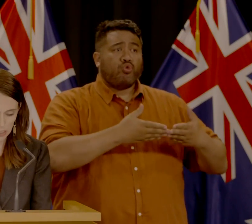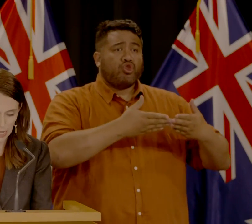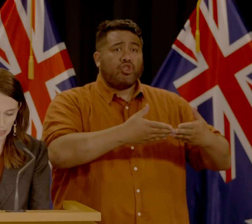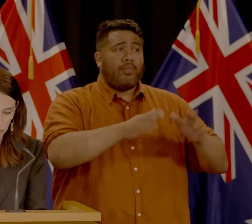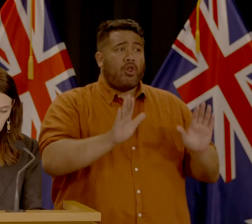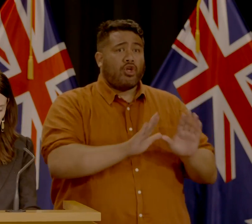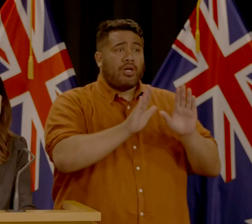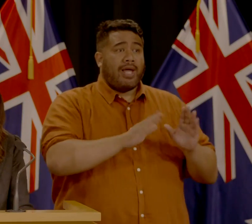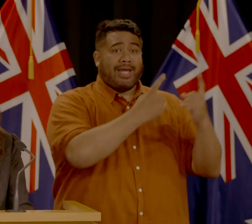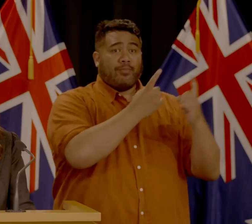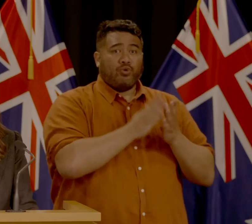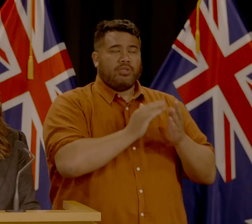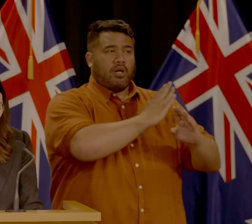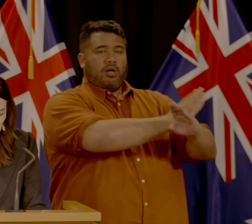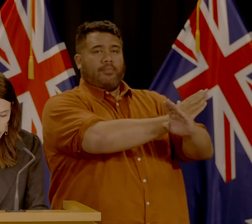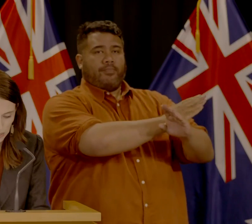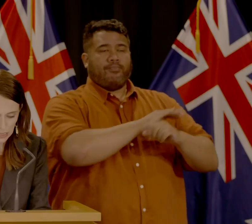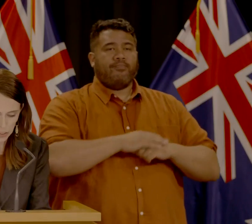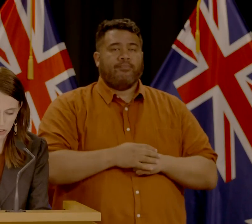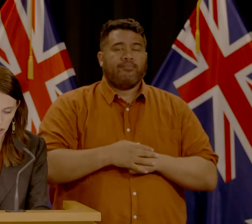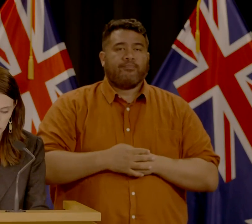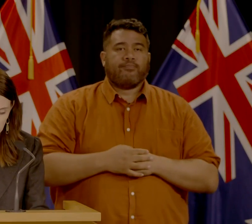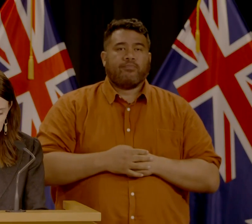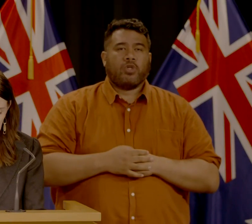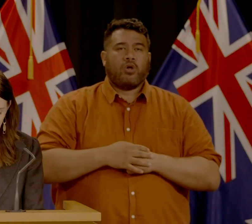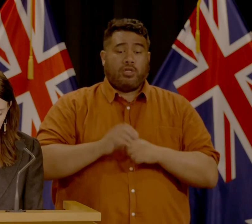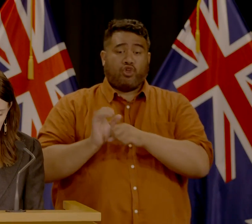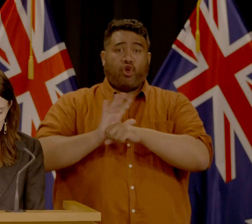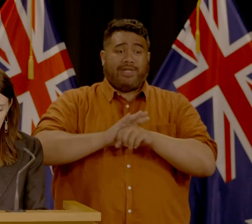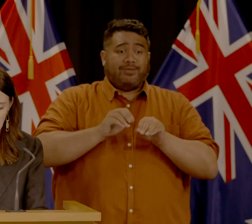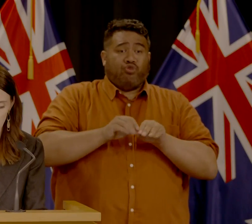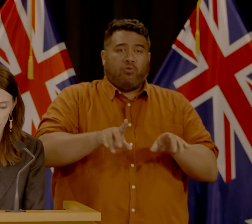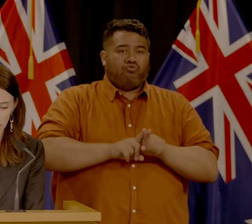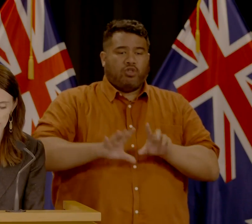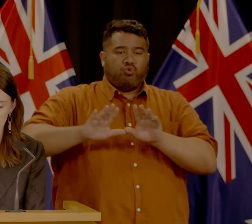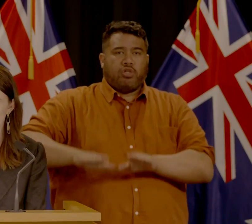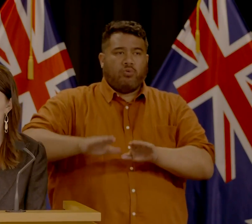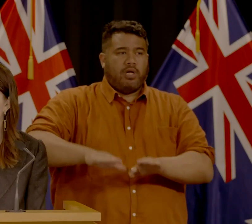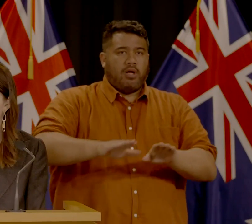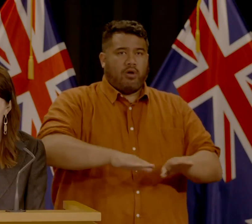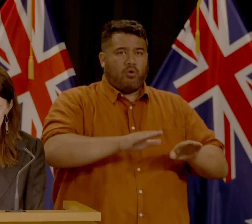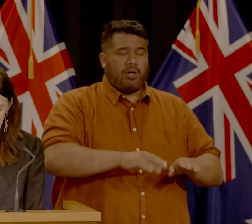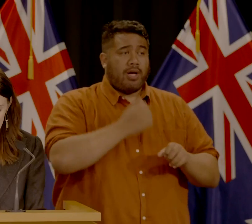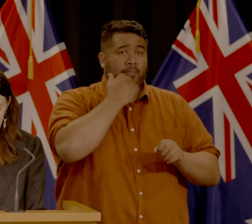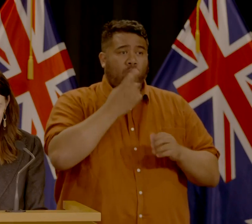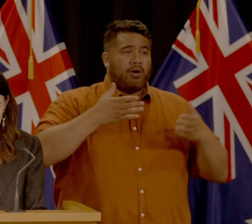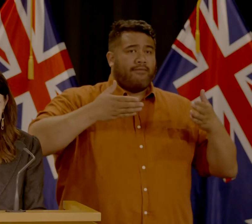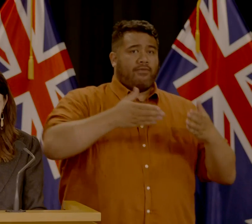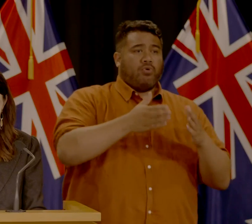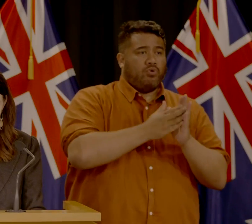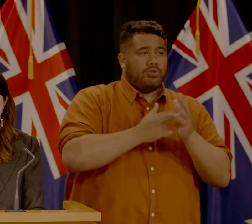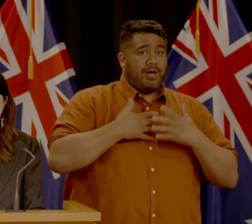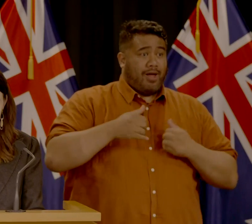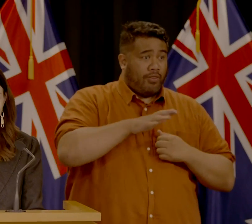health measures at the border. Slowing the transmission of COVID-19 and focusing on the health of New Zealanders is our best possible